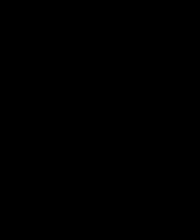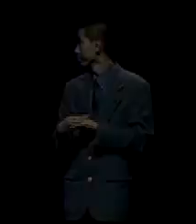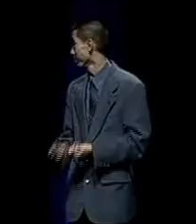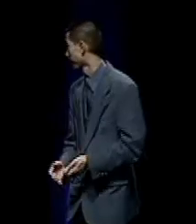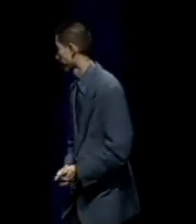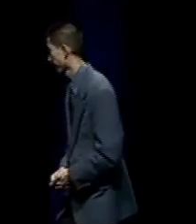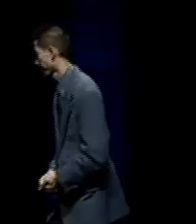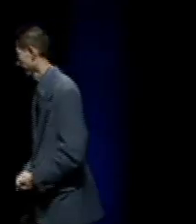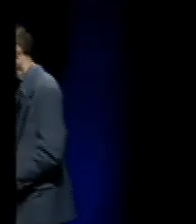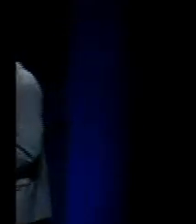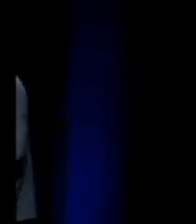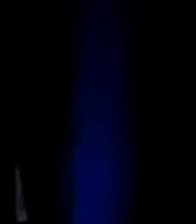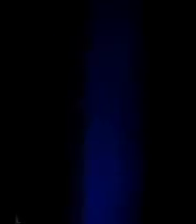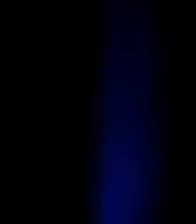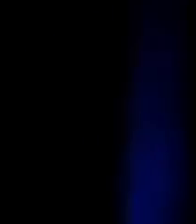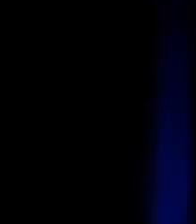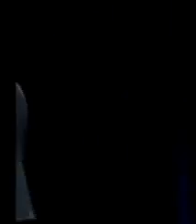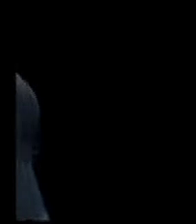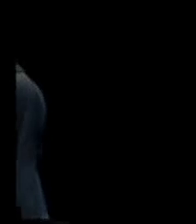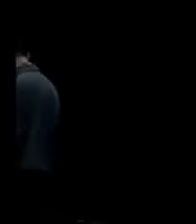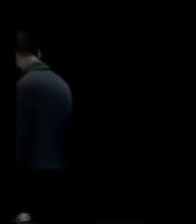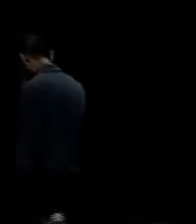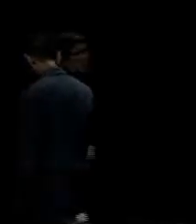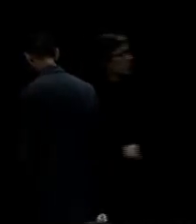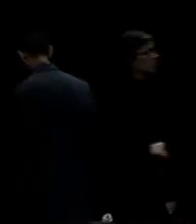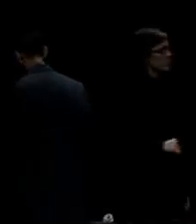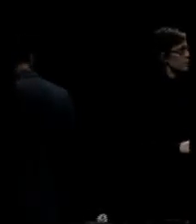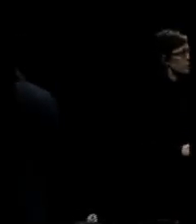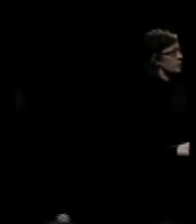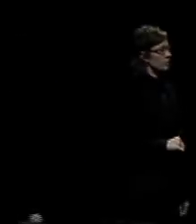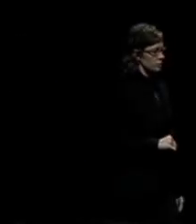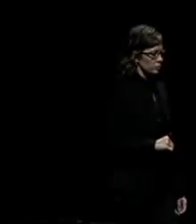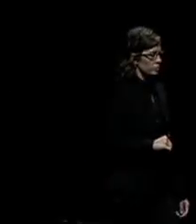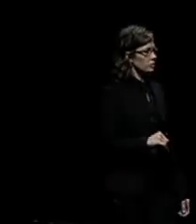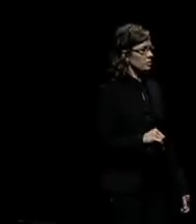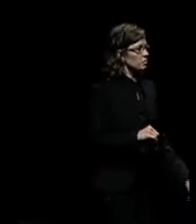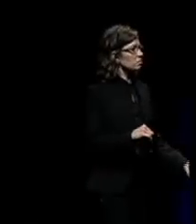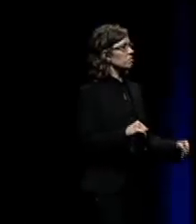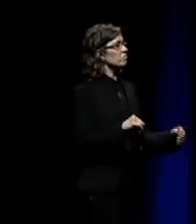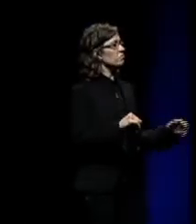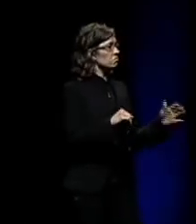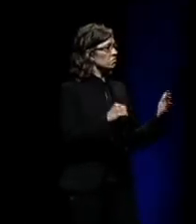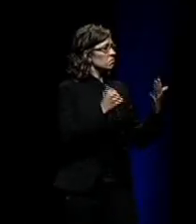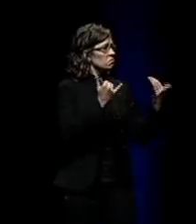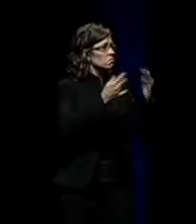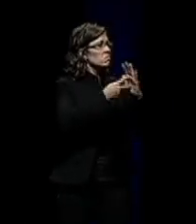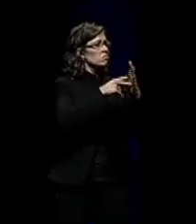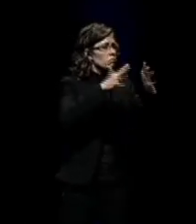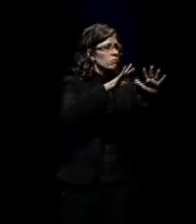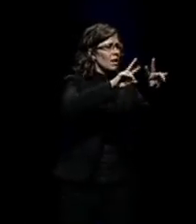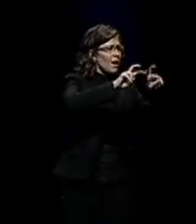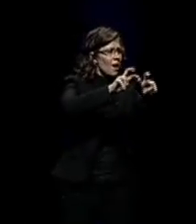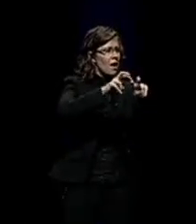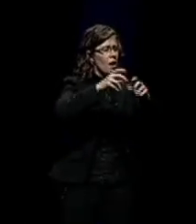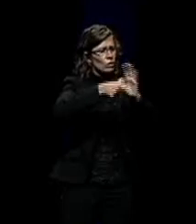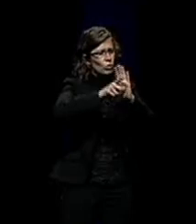So now, you've analyzed, you've reviewed, you've looked at some of the concepts of testing. How do you move forward now with the process?